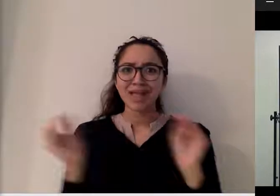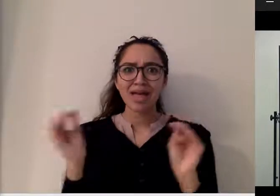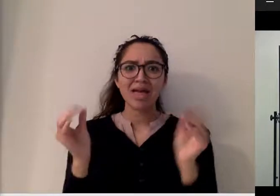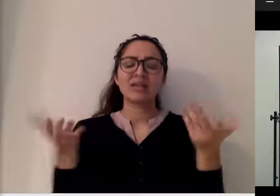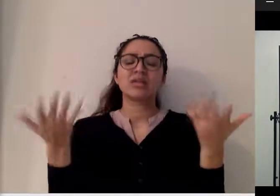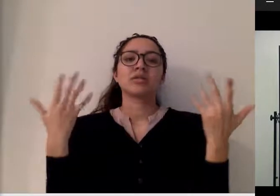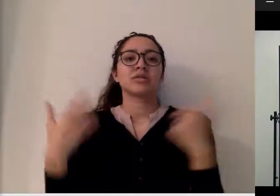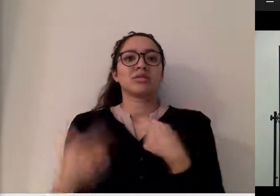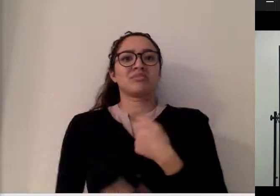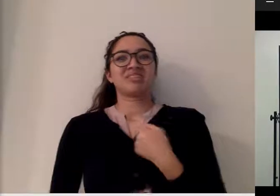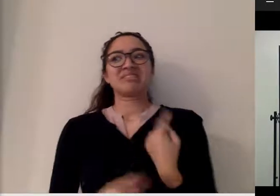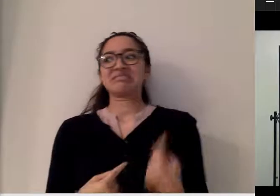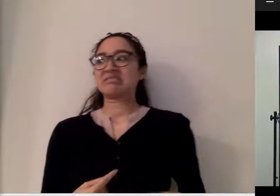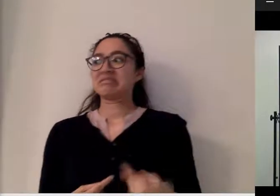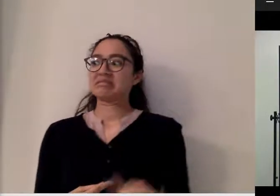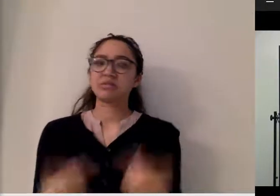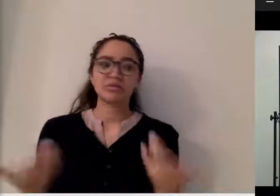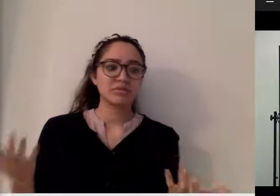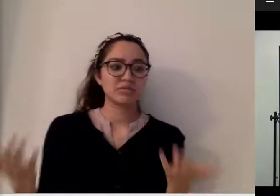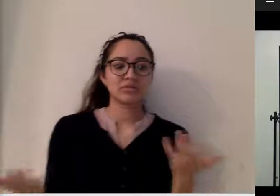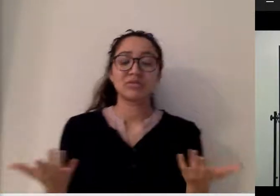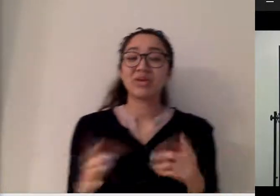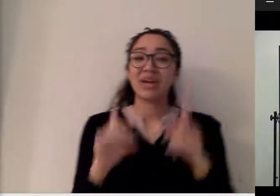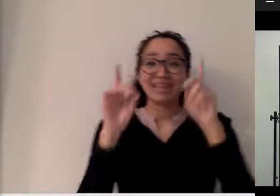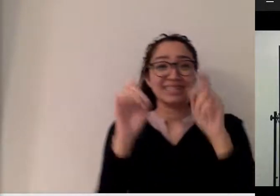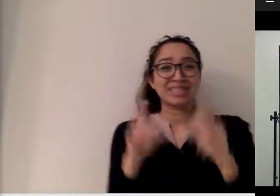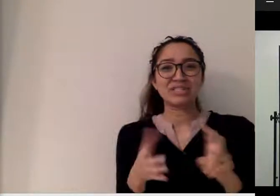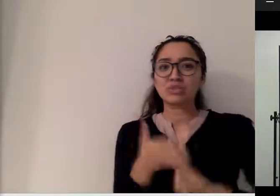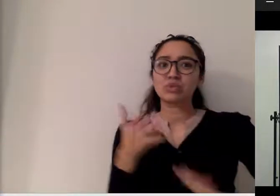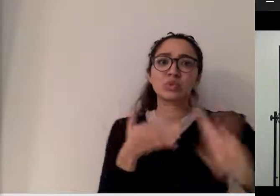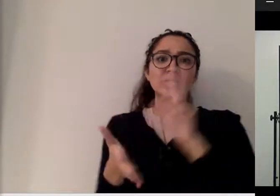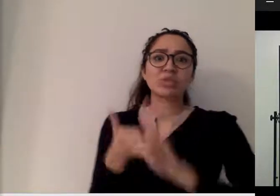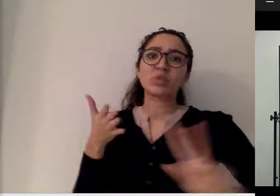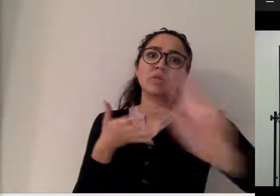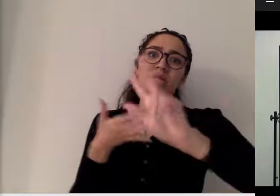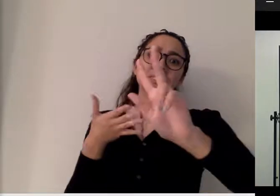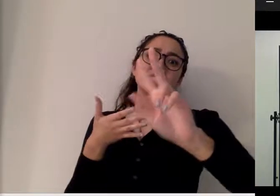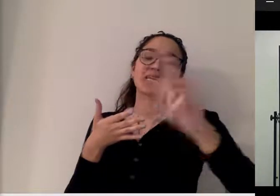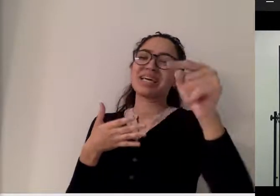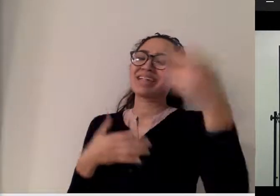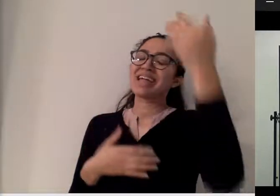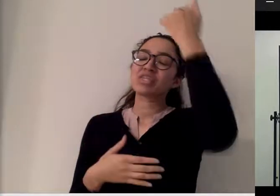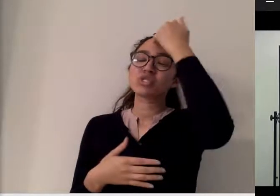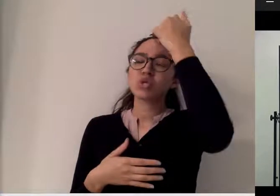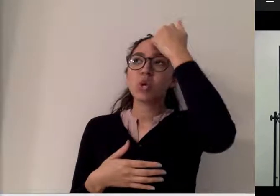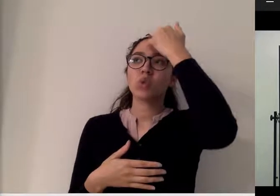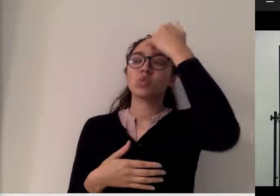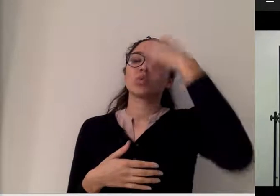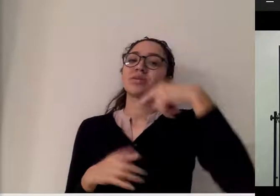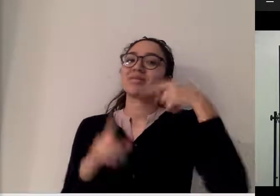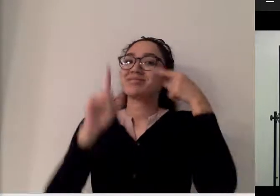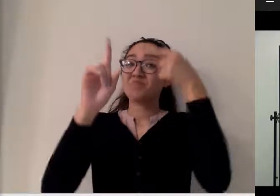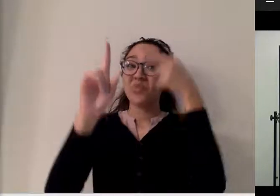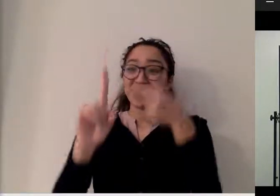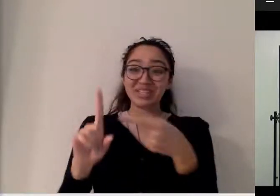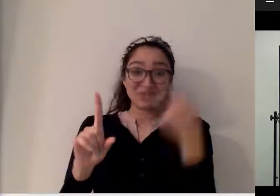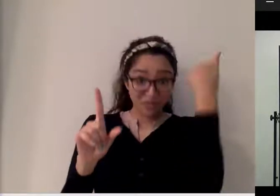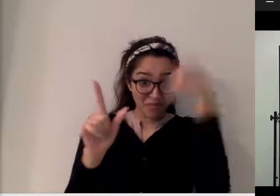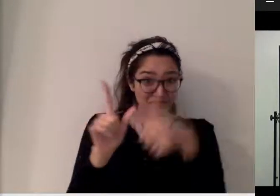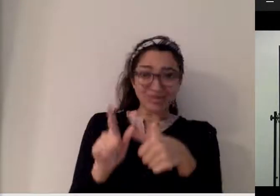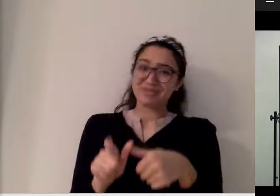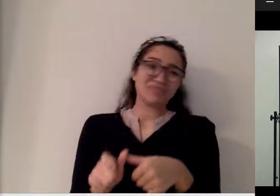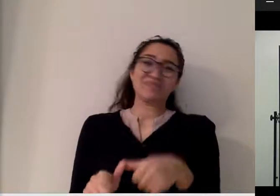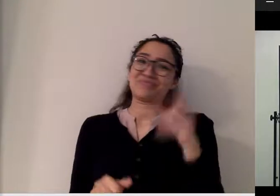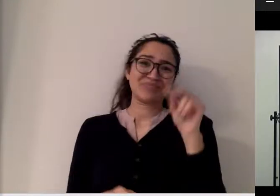makes me always very nervous, because there may be a test 2 weeks or 3 weeks later, and I know that most of them aren't going to remember anything of